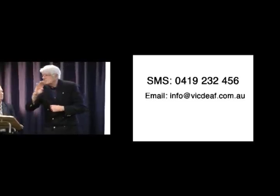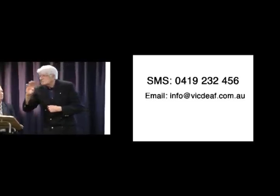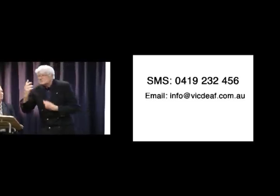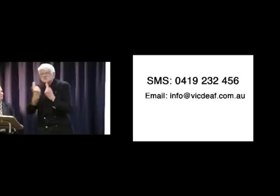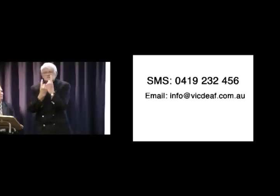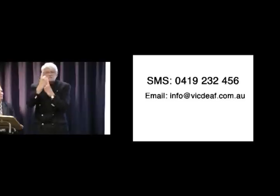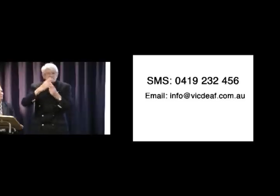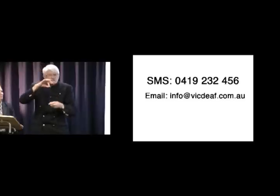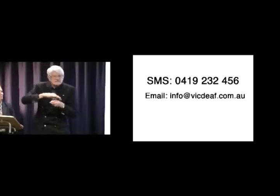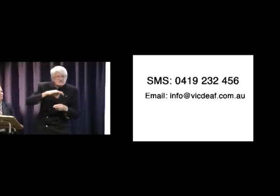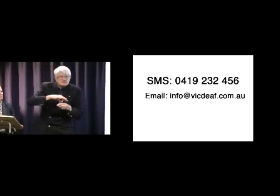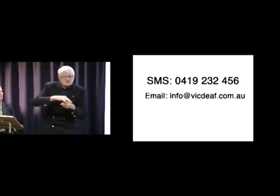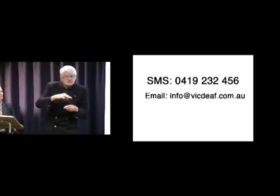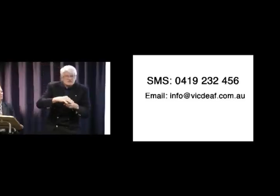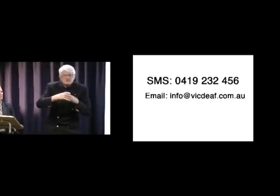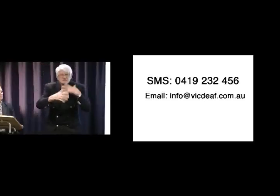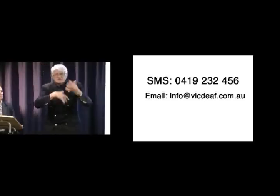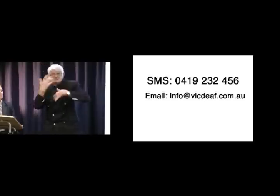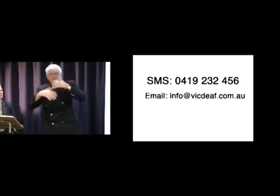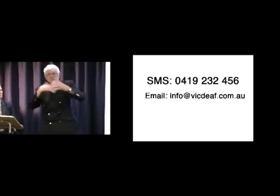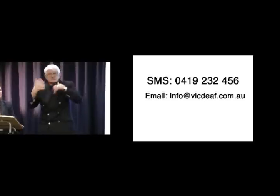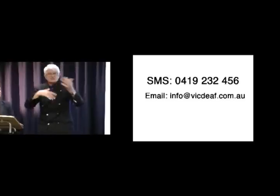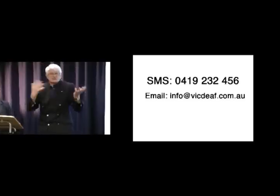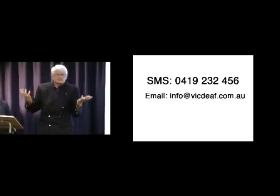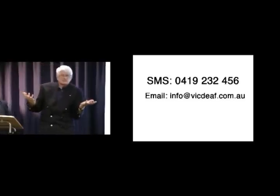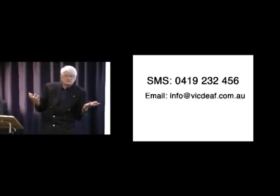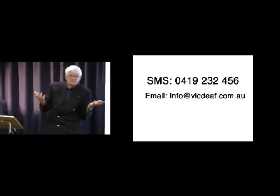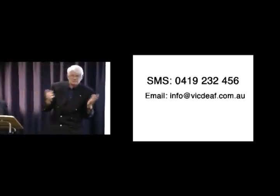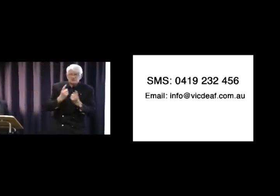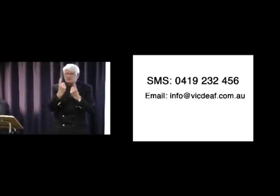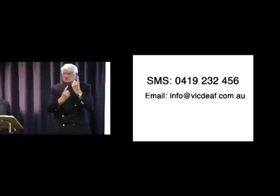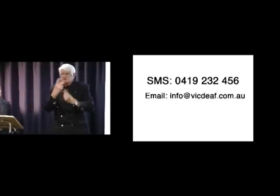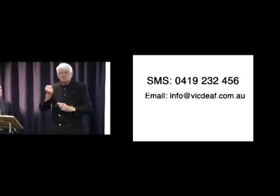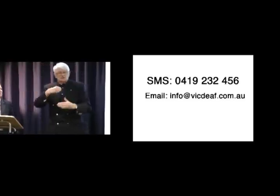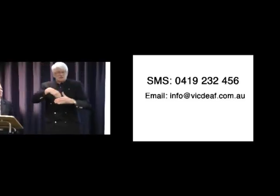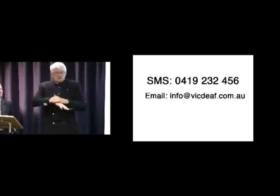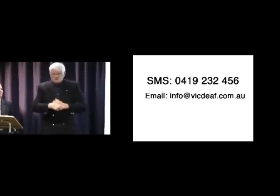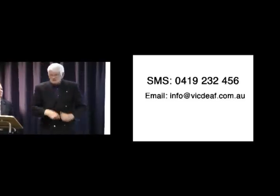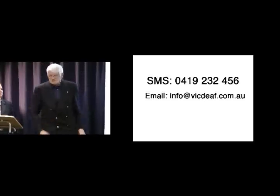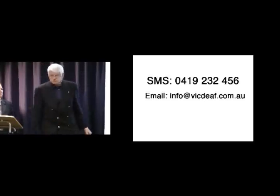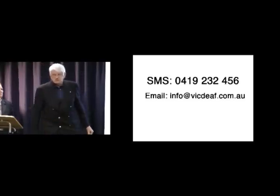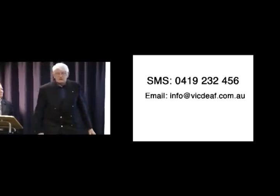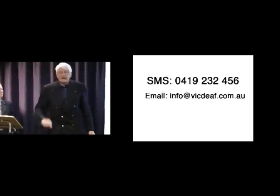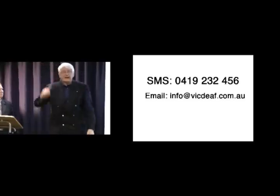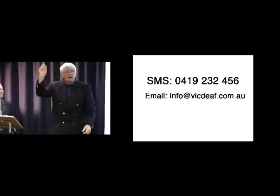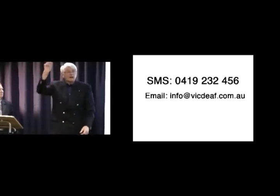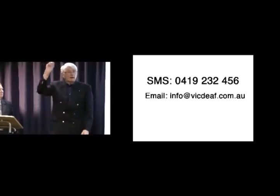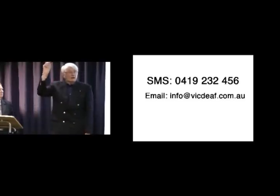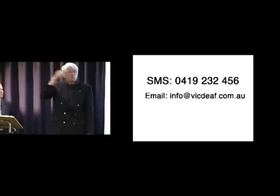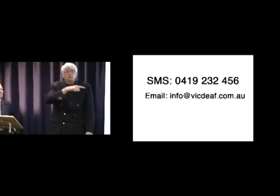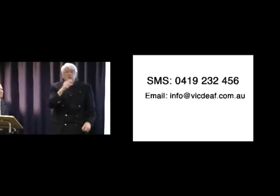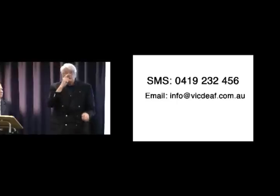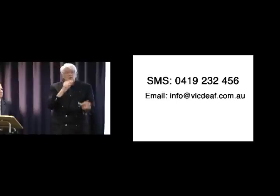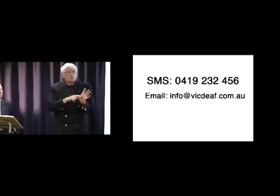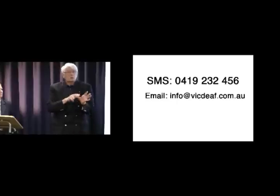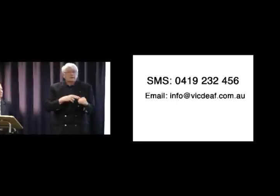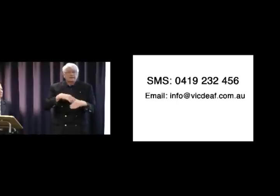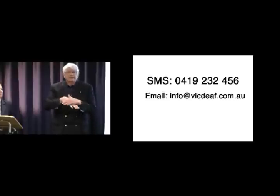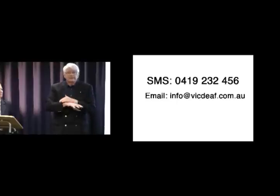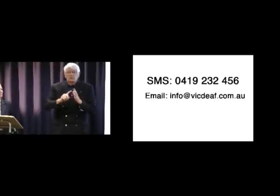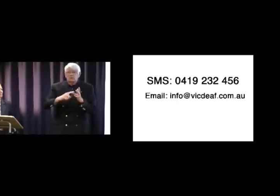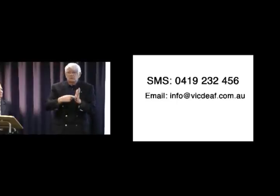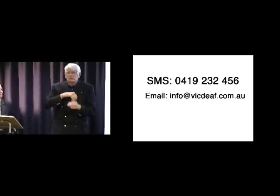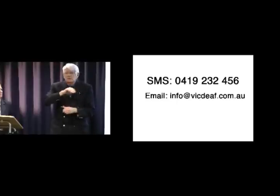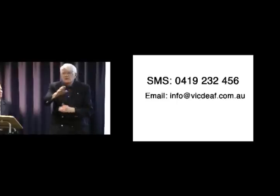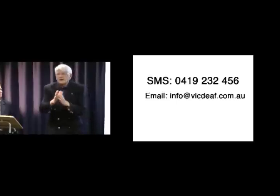If people wanted to be on a board or involved in a community, we'd have elections and then you get in and